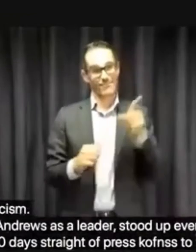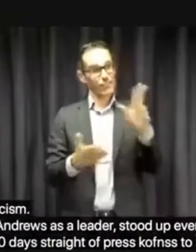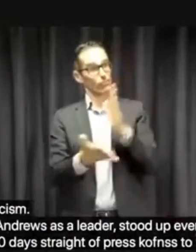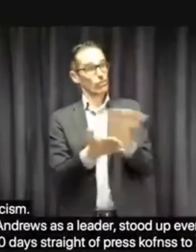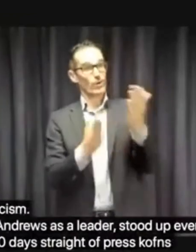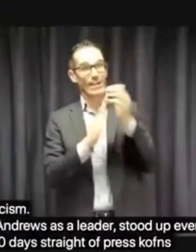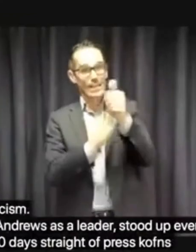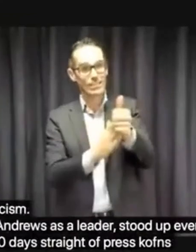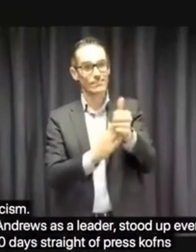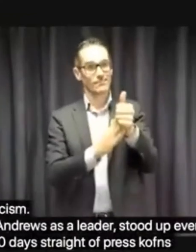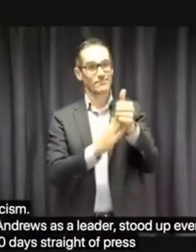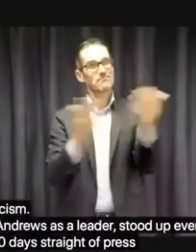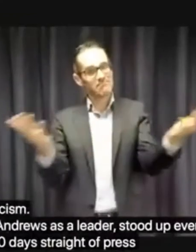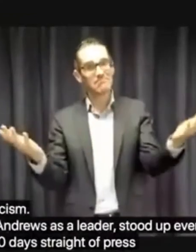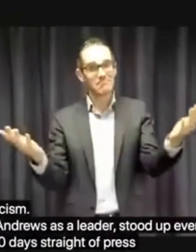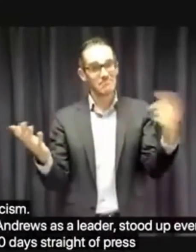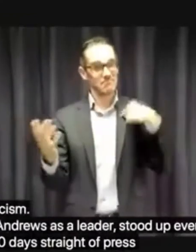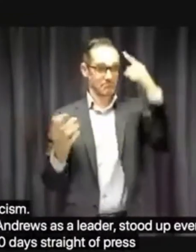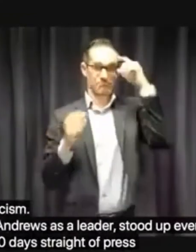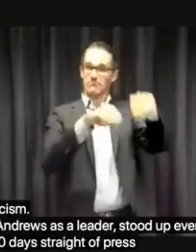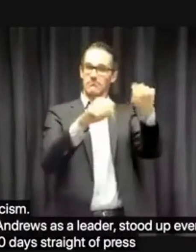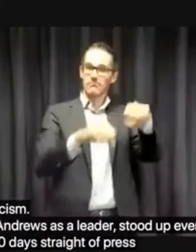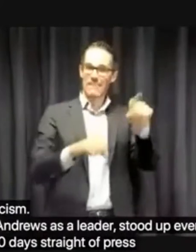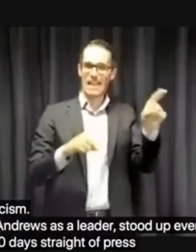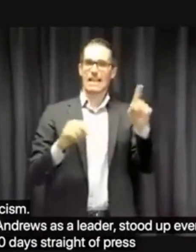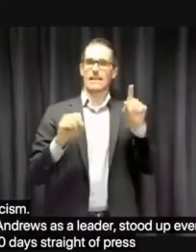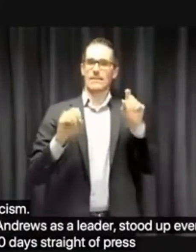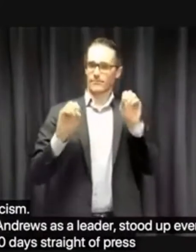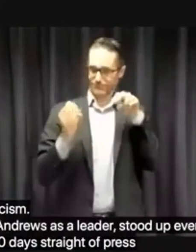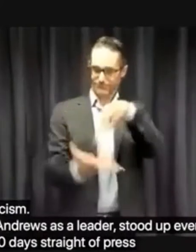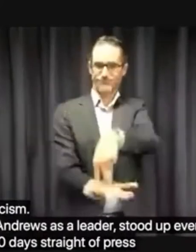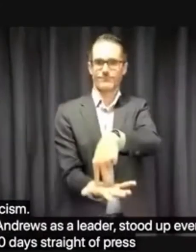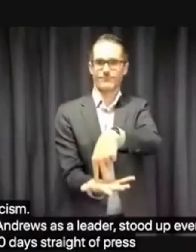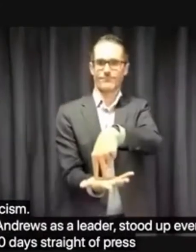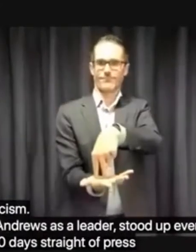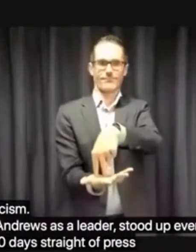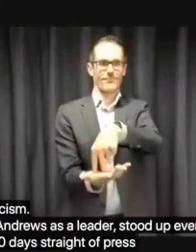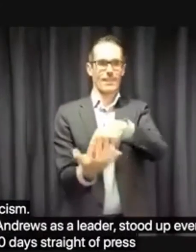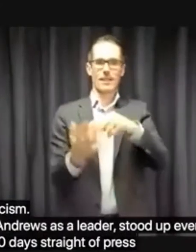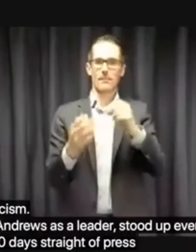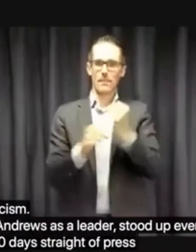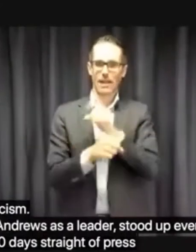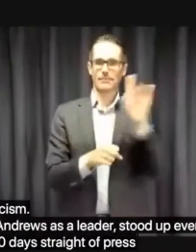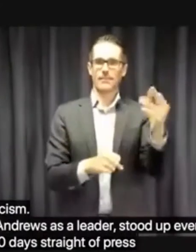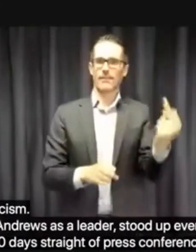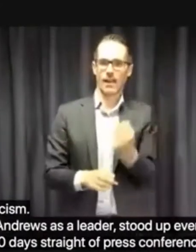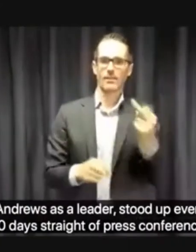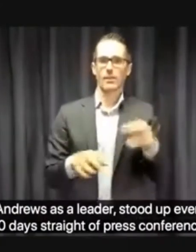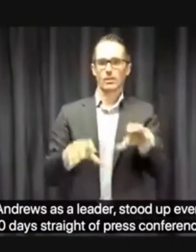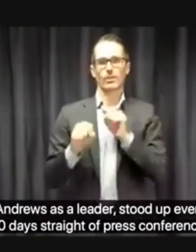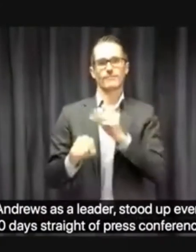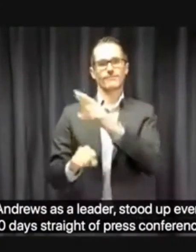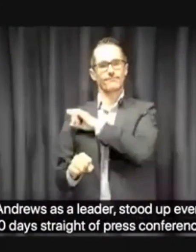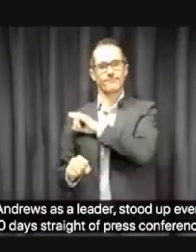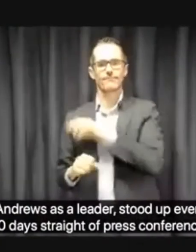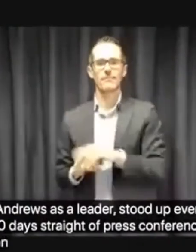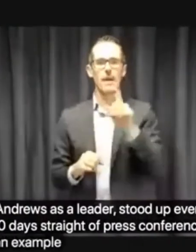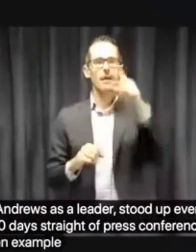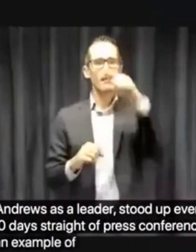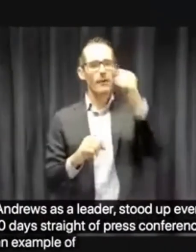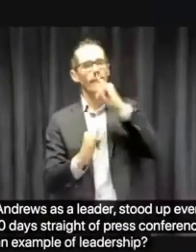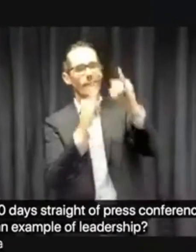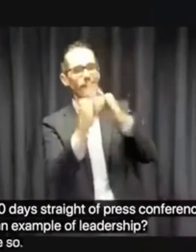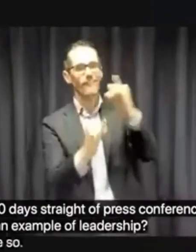700 COVID numbers down to zero. Is that an example of leadership? I believe so. He fronted up every day and